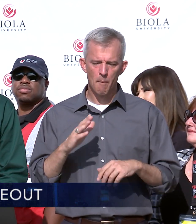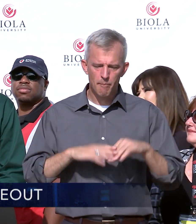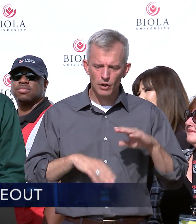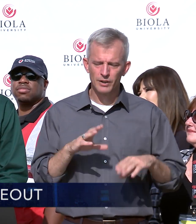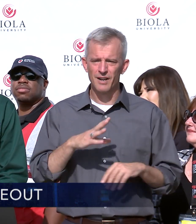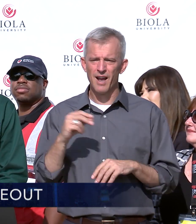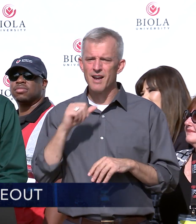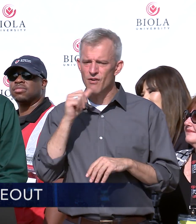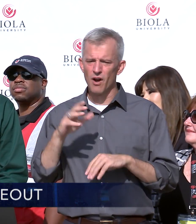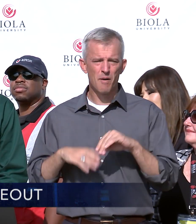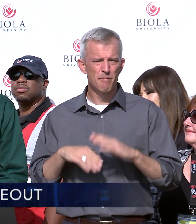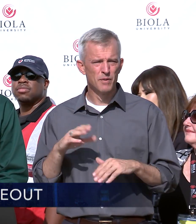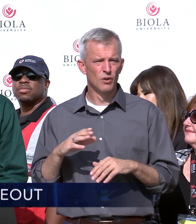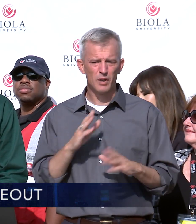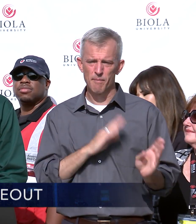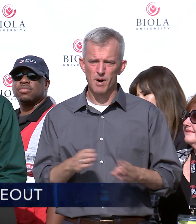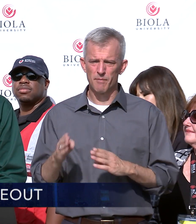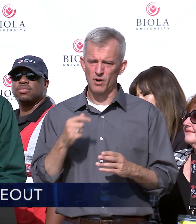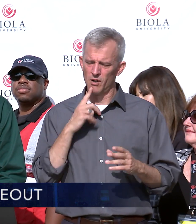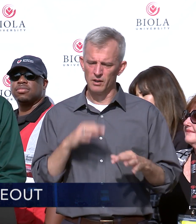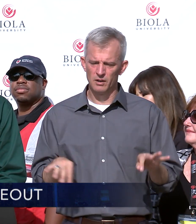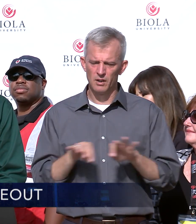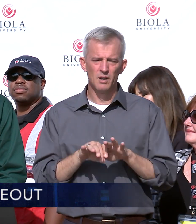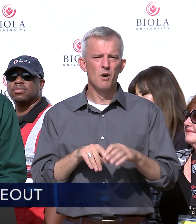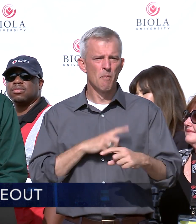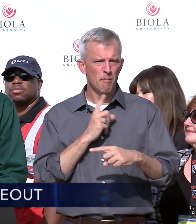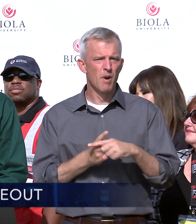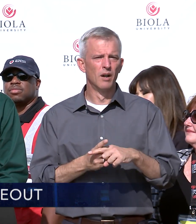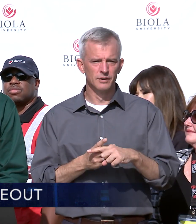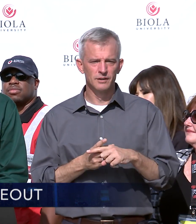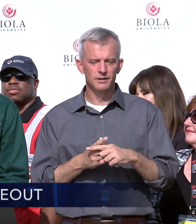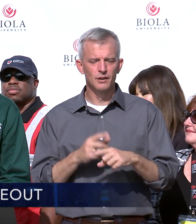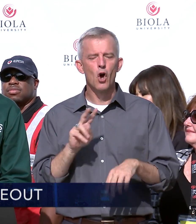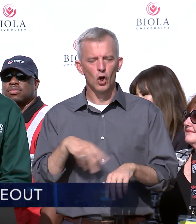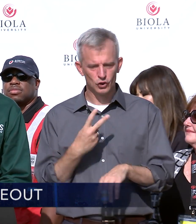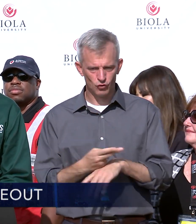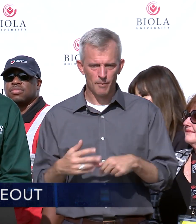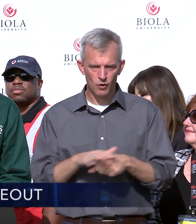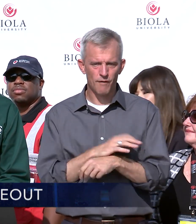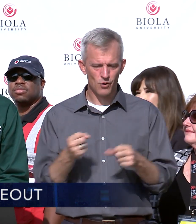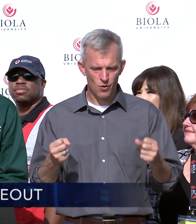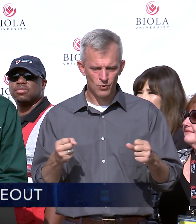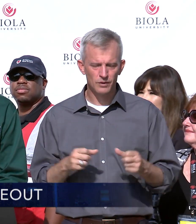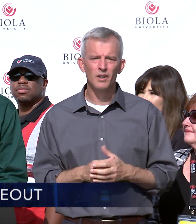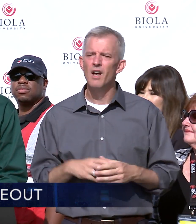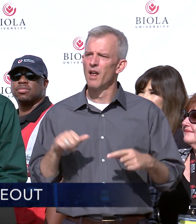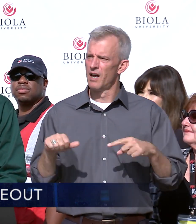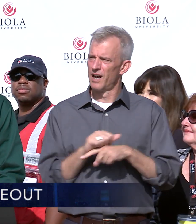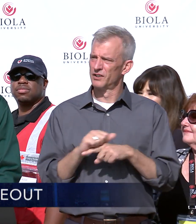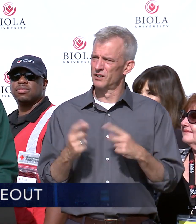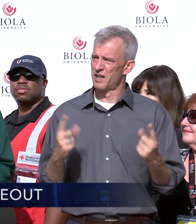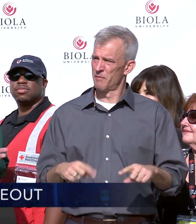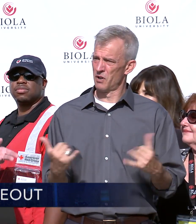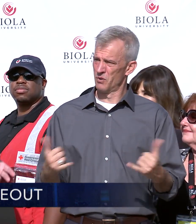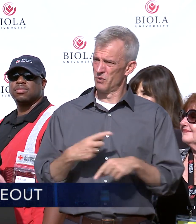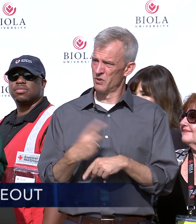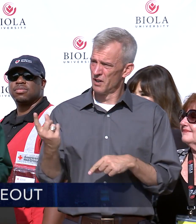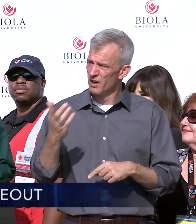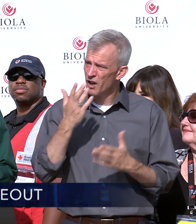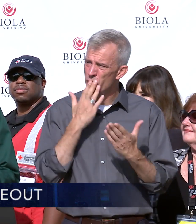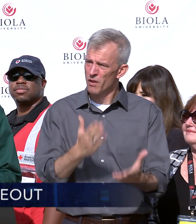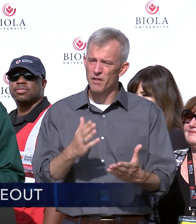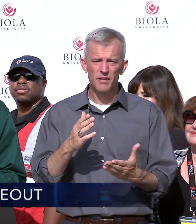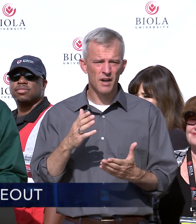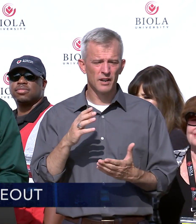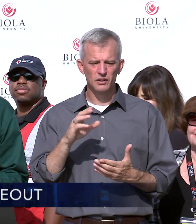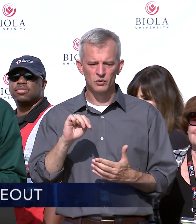key, as is drop, cover, and hold on to survival. The full-scale exercise happening here today, thanks to Margaret Vinci,